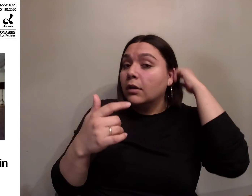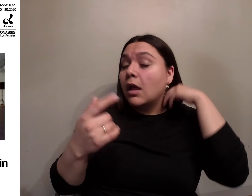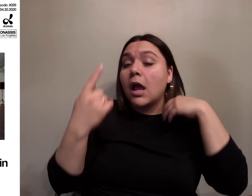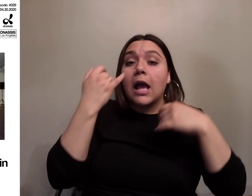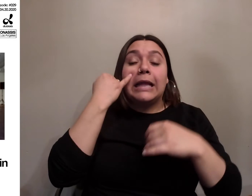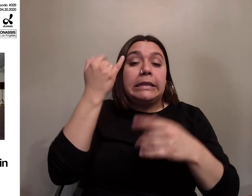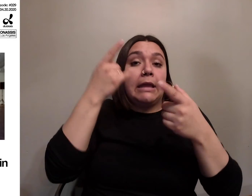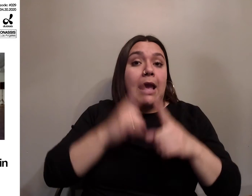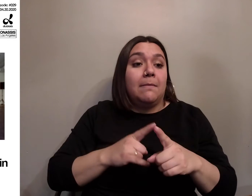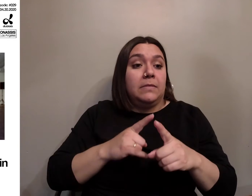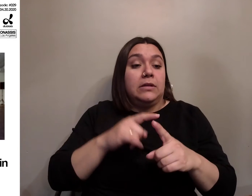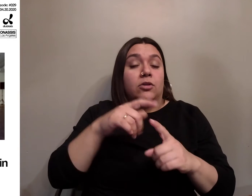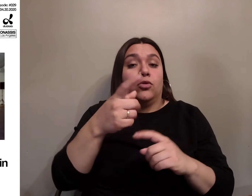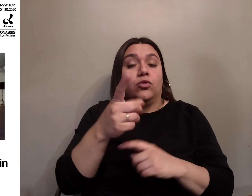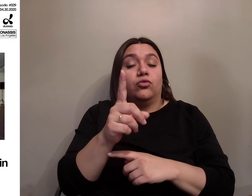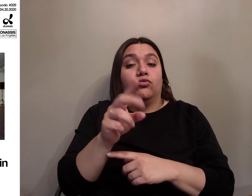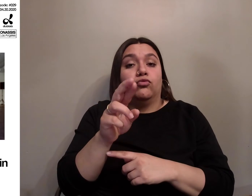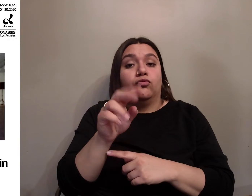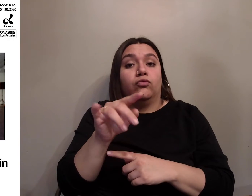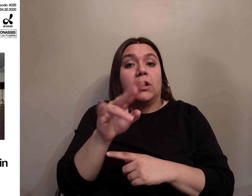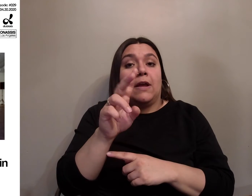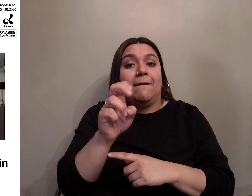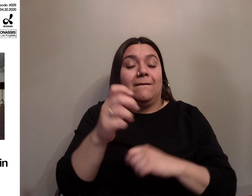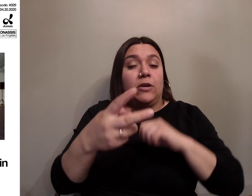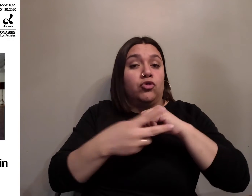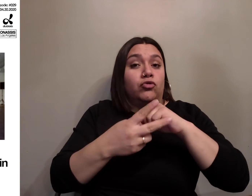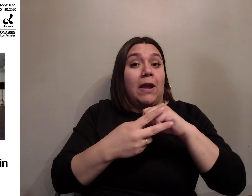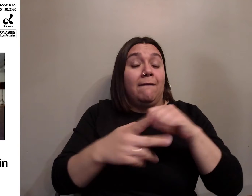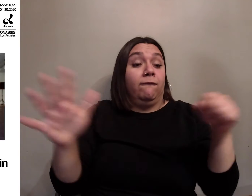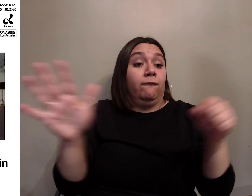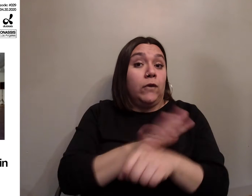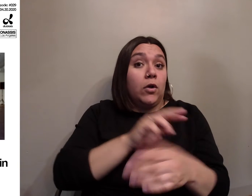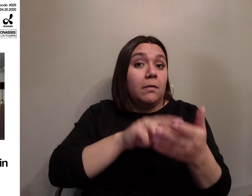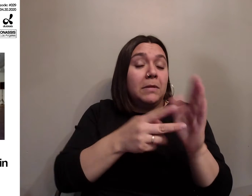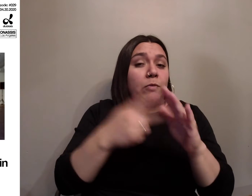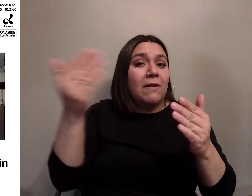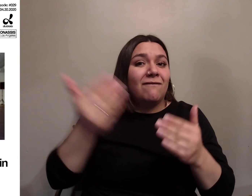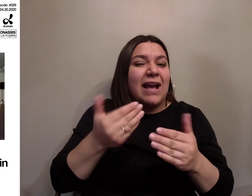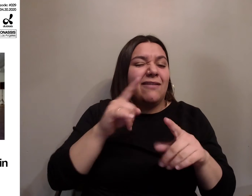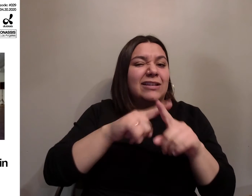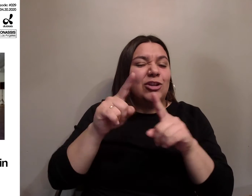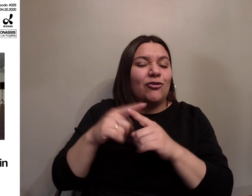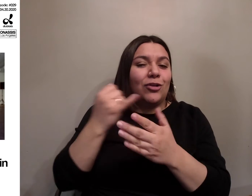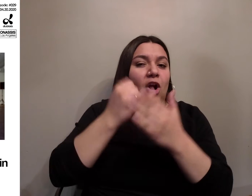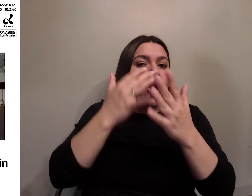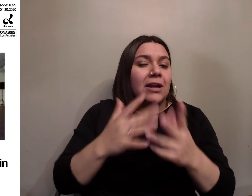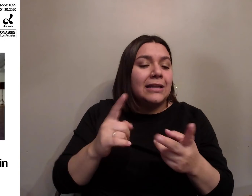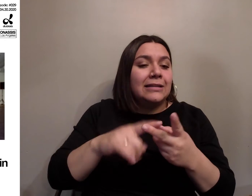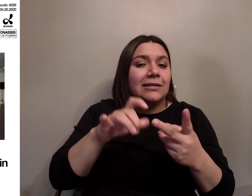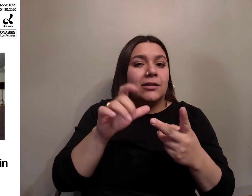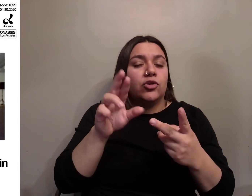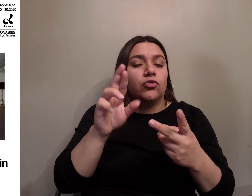in different ways according to a certain